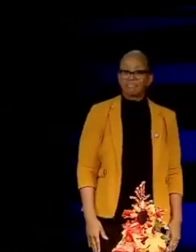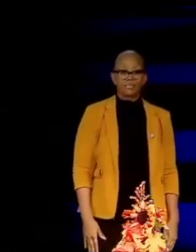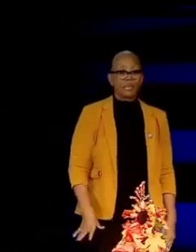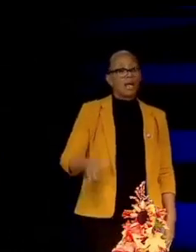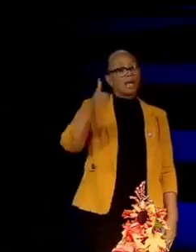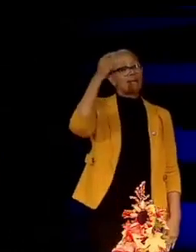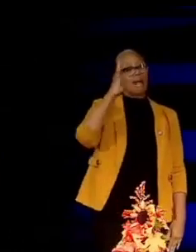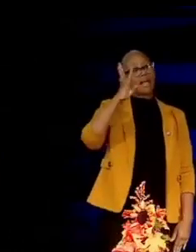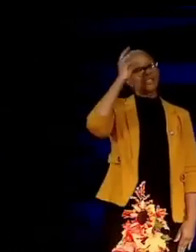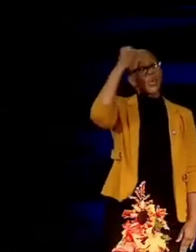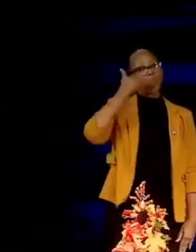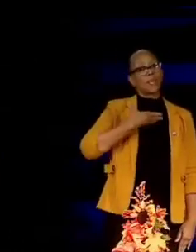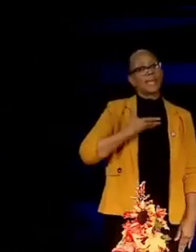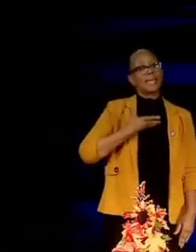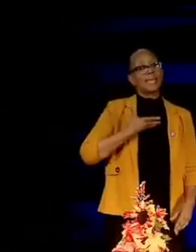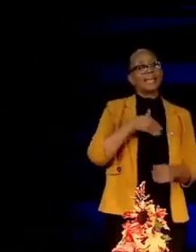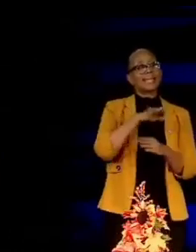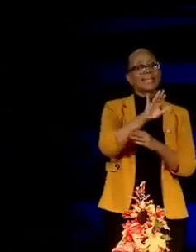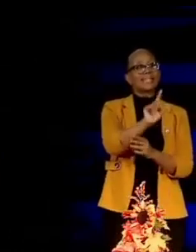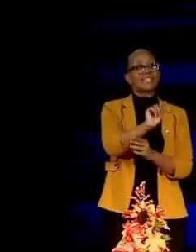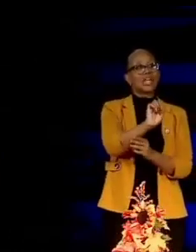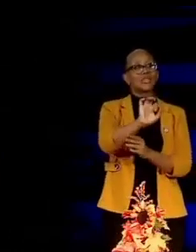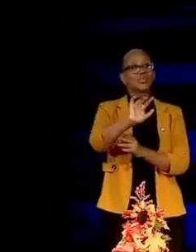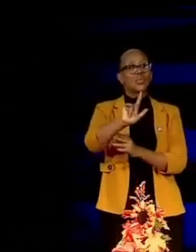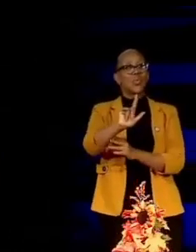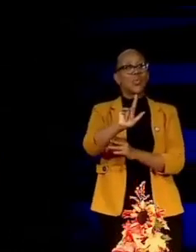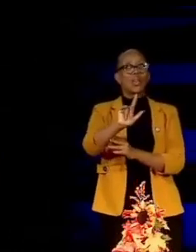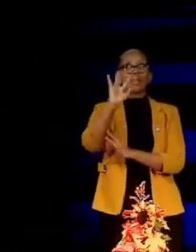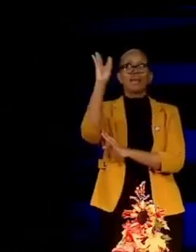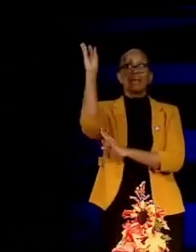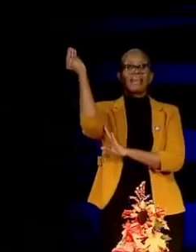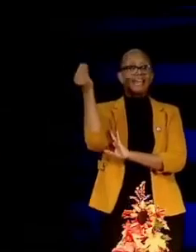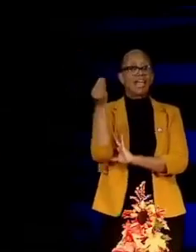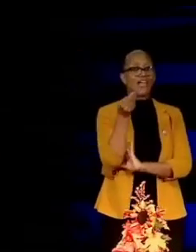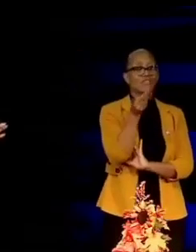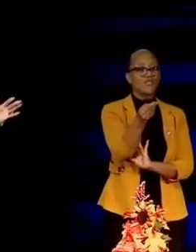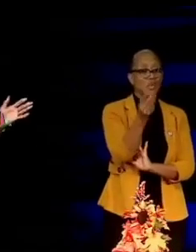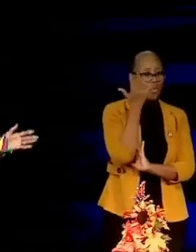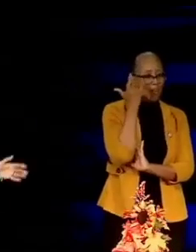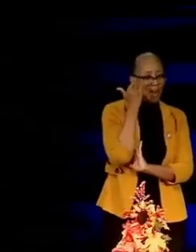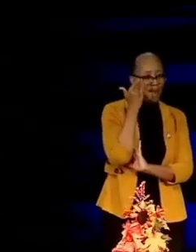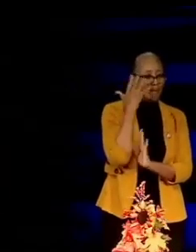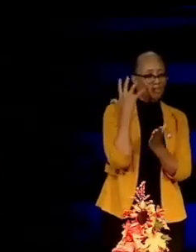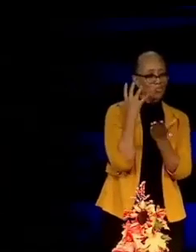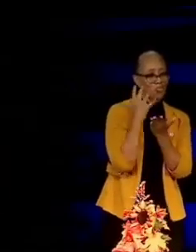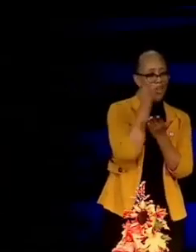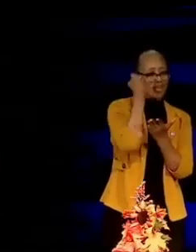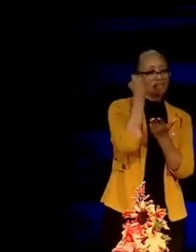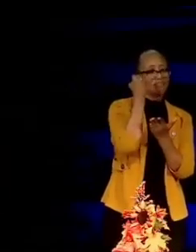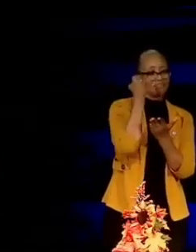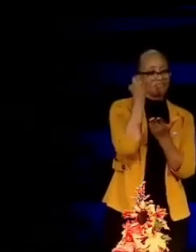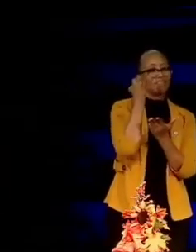God said to me, it's a tool I gave you to win.